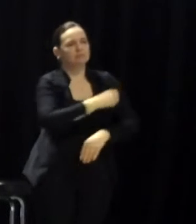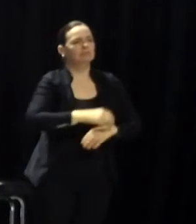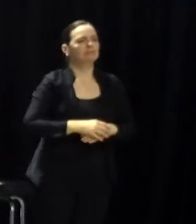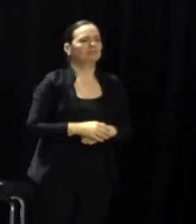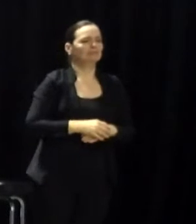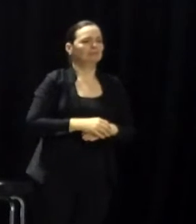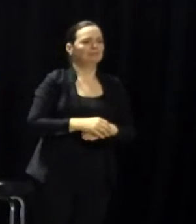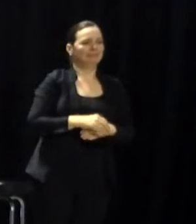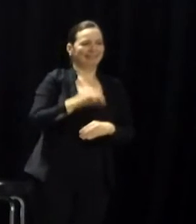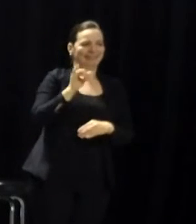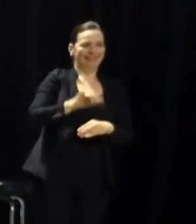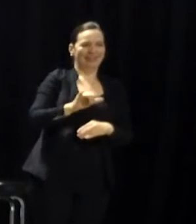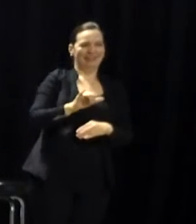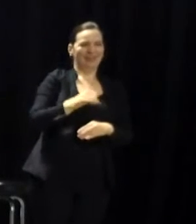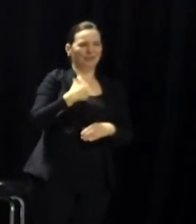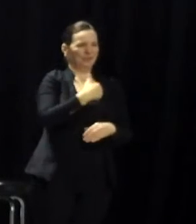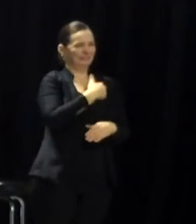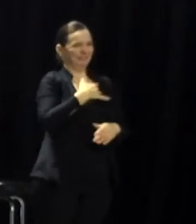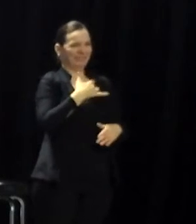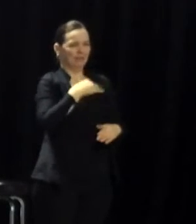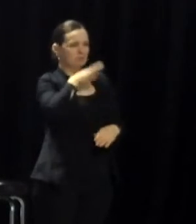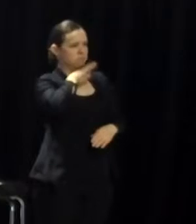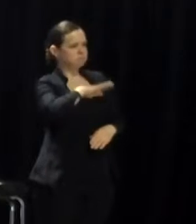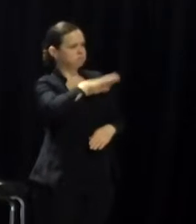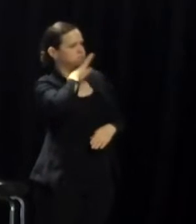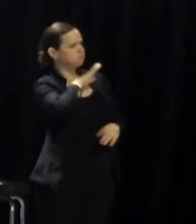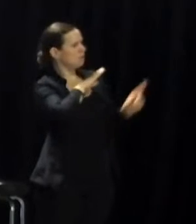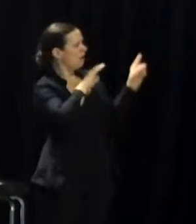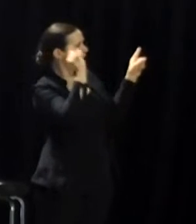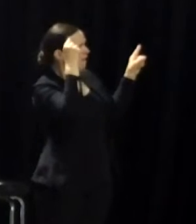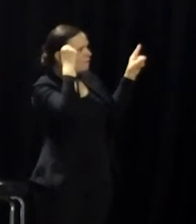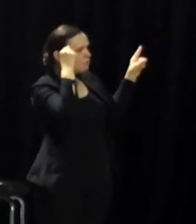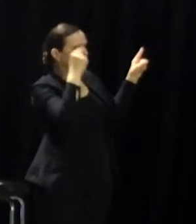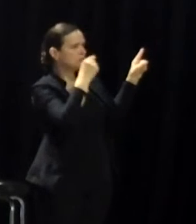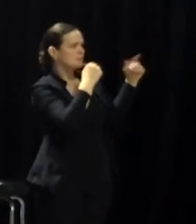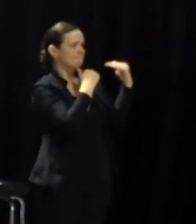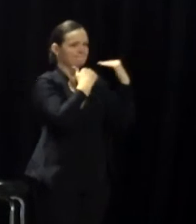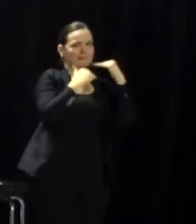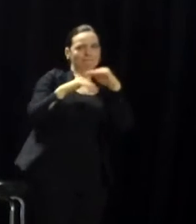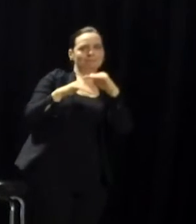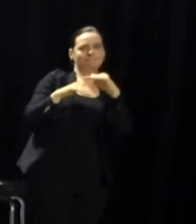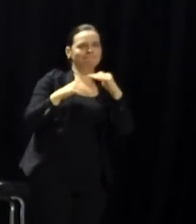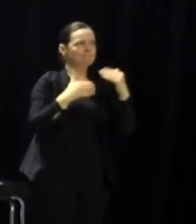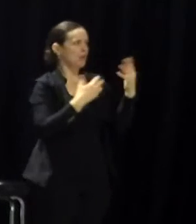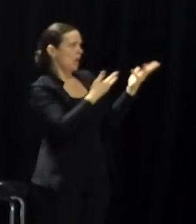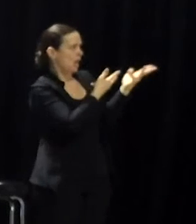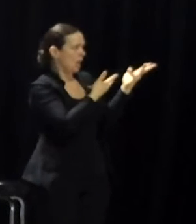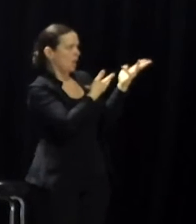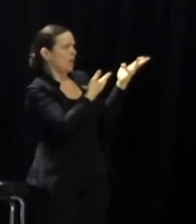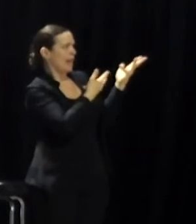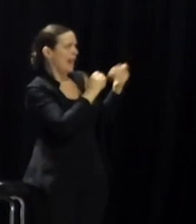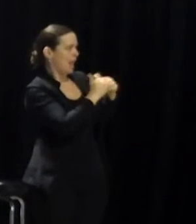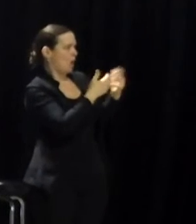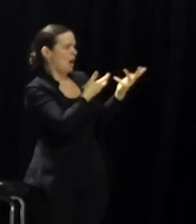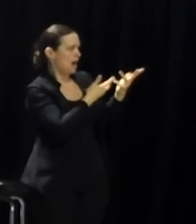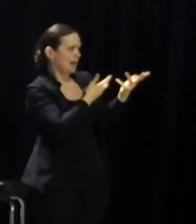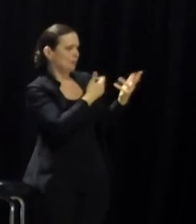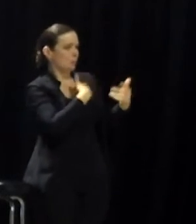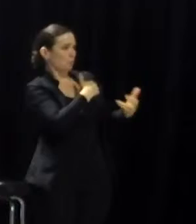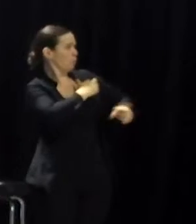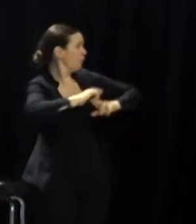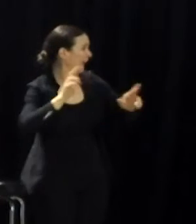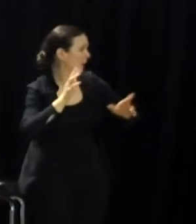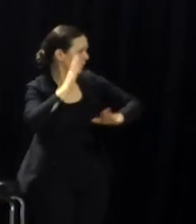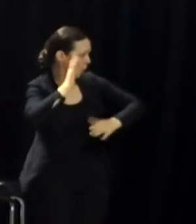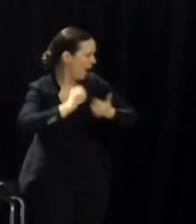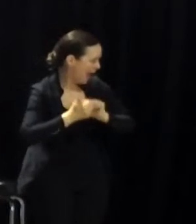ample vaccine sitting in a freezer somewhere and just not being pushed. The governor